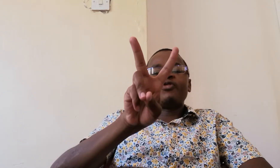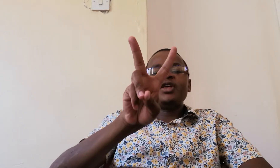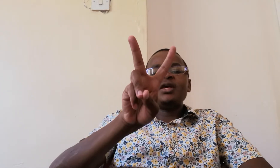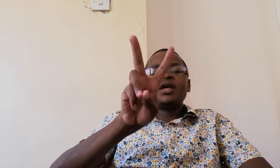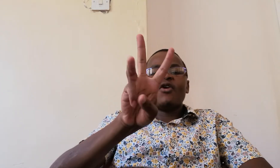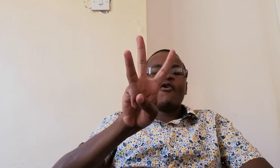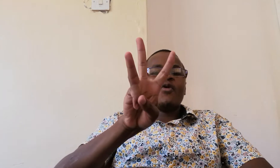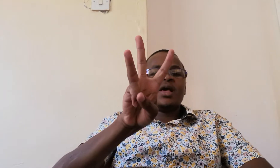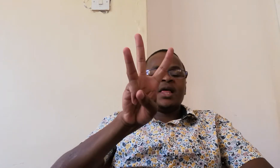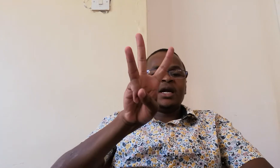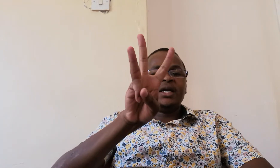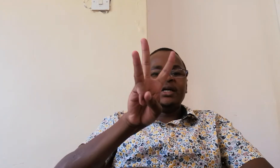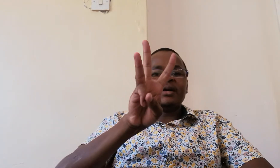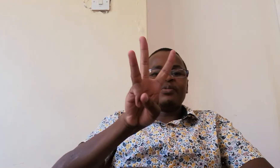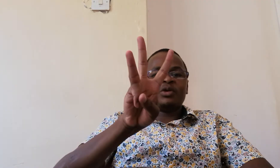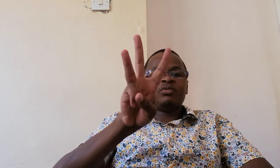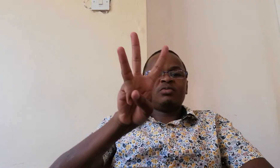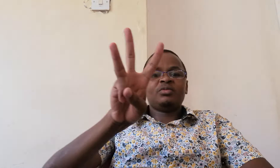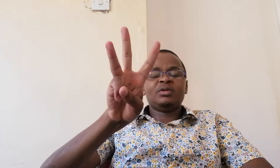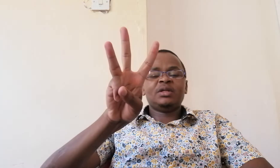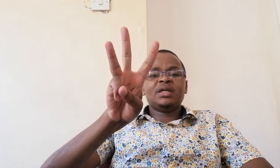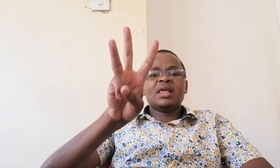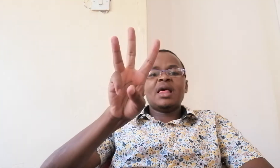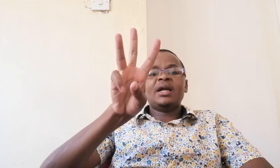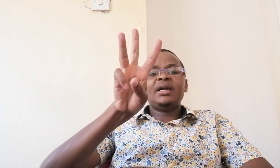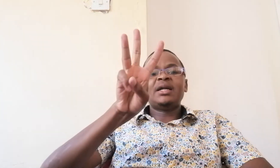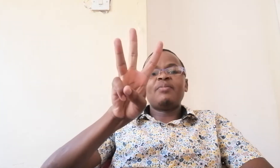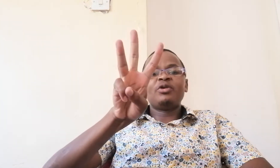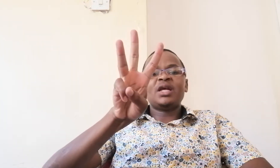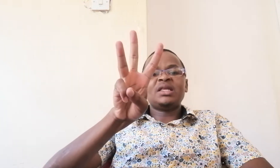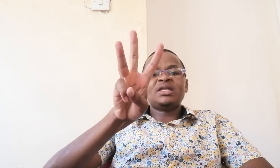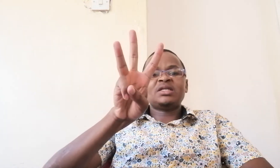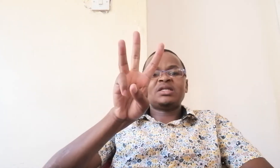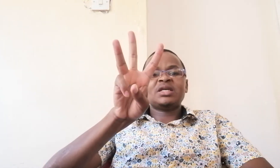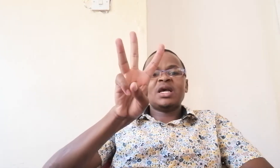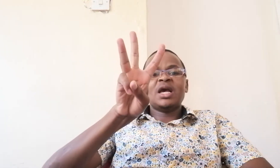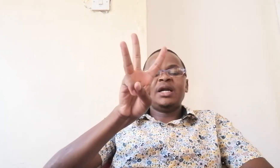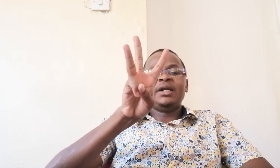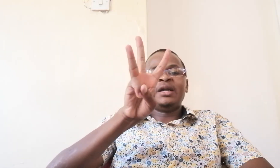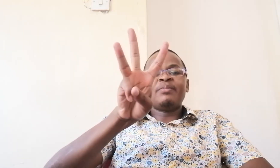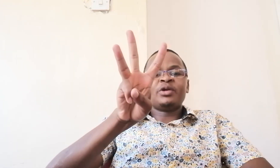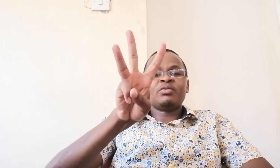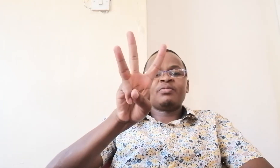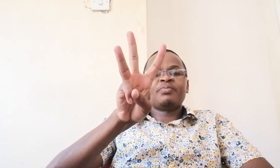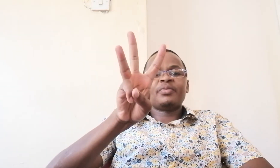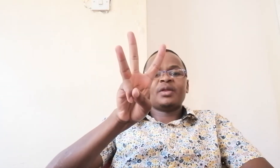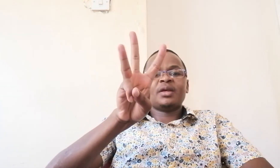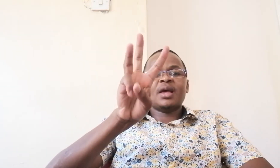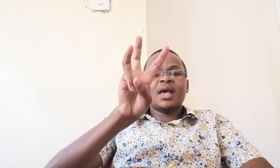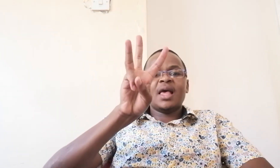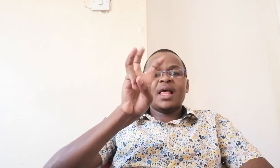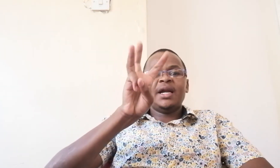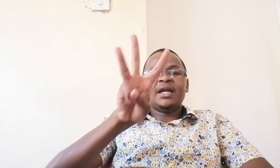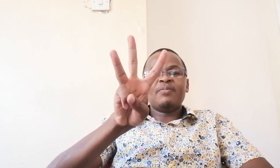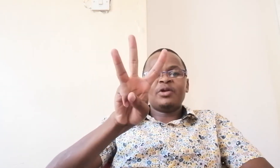V, W, W like this, W, W,